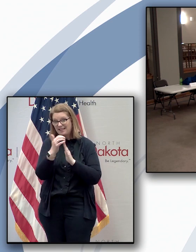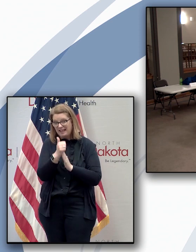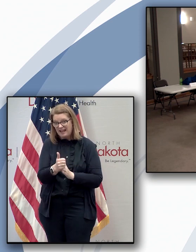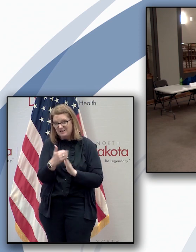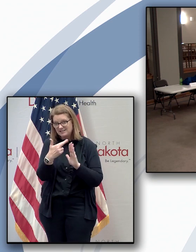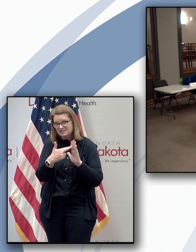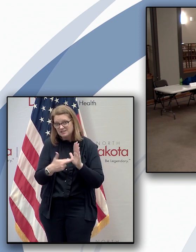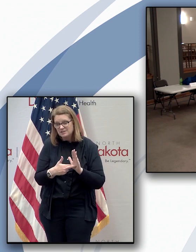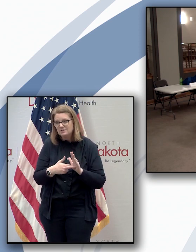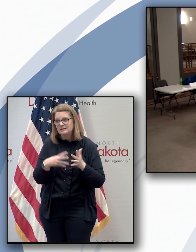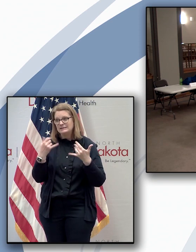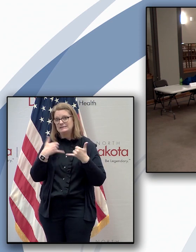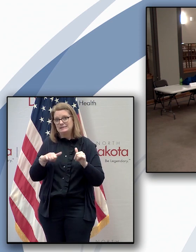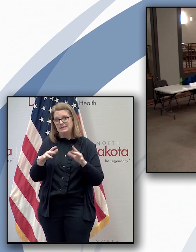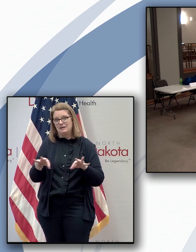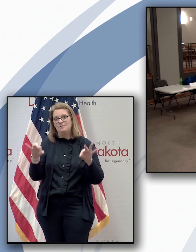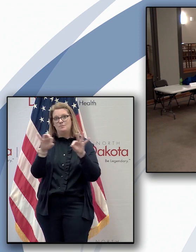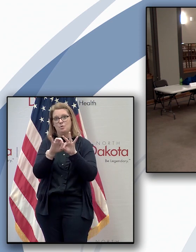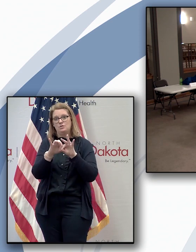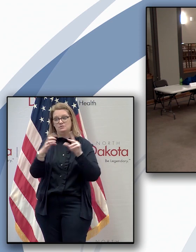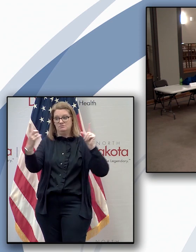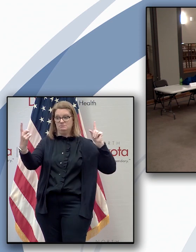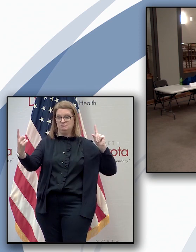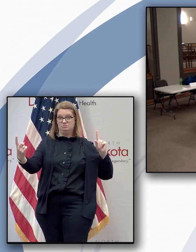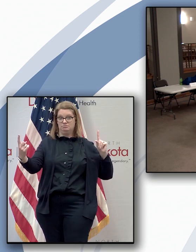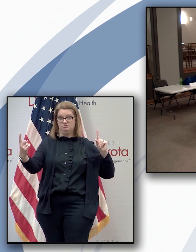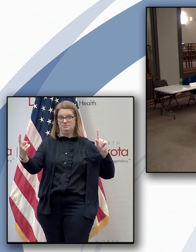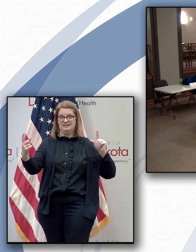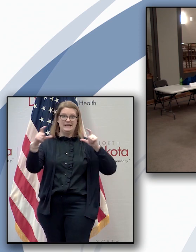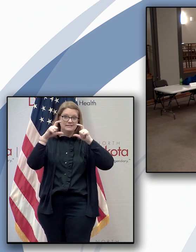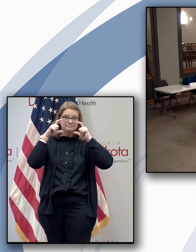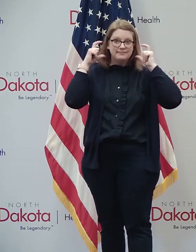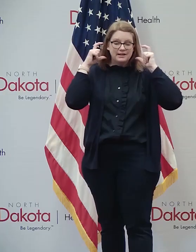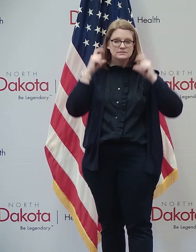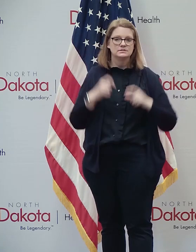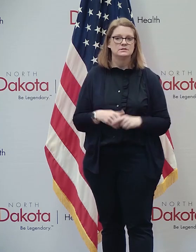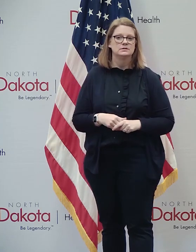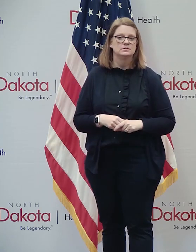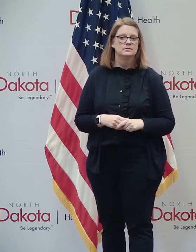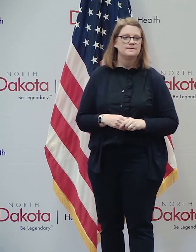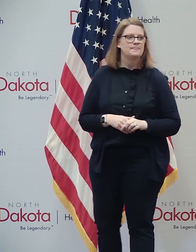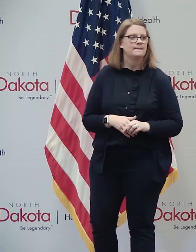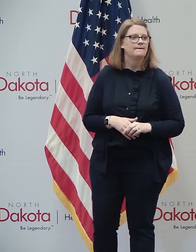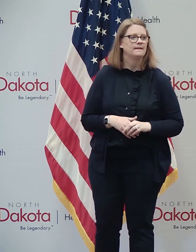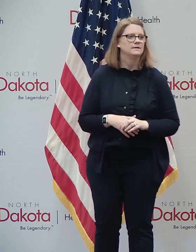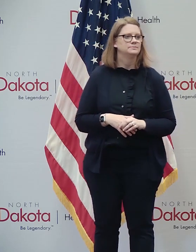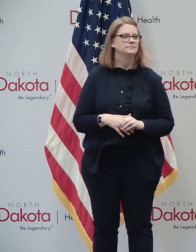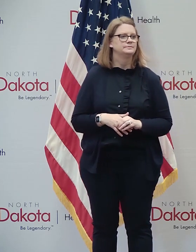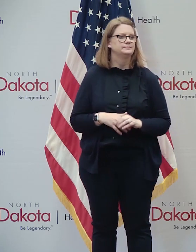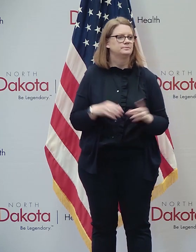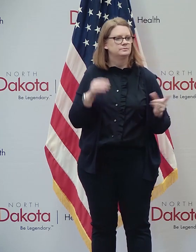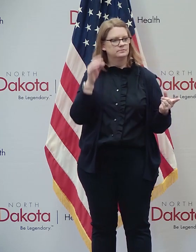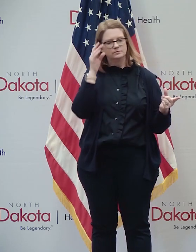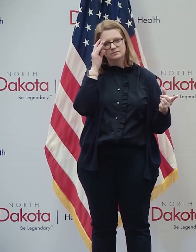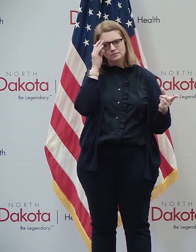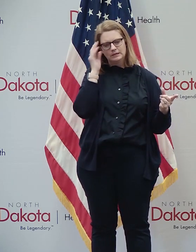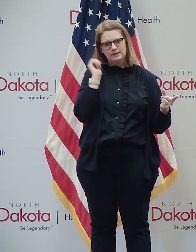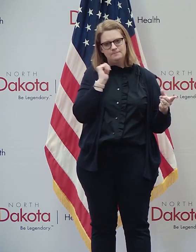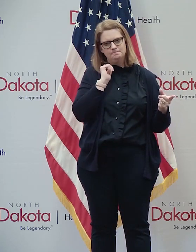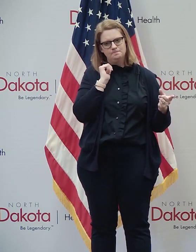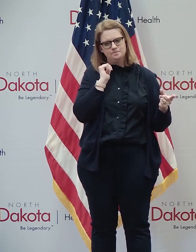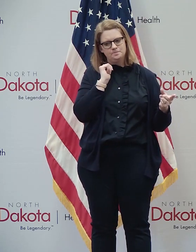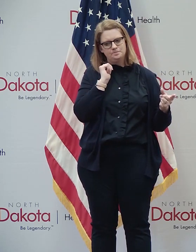Williston Herald, we're noticing a drop-off in people following social distancing recommendations and fewer people wearing masks. Are there